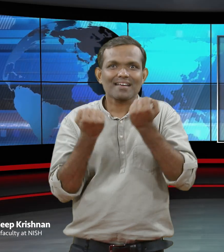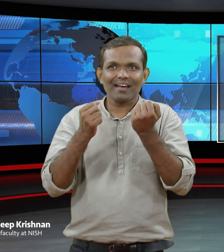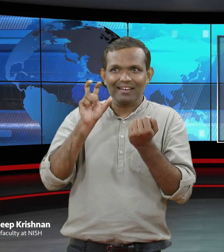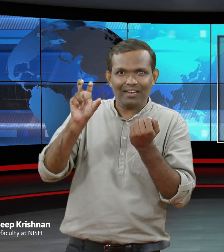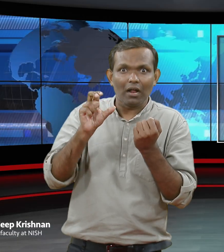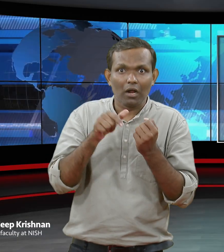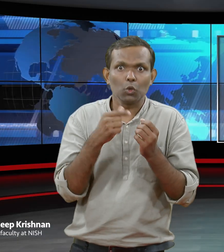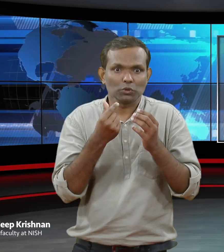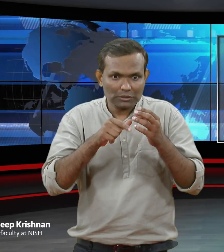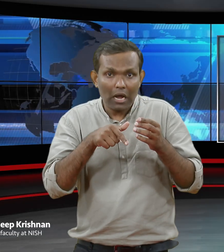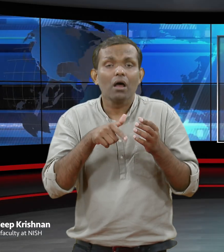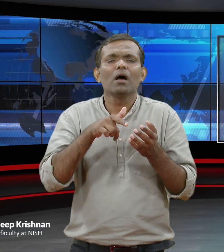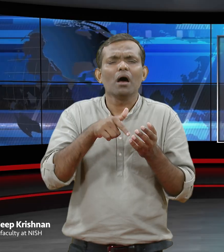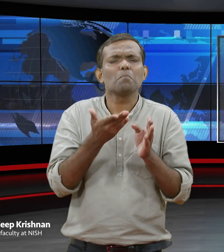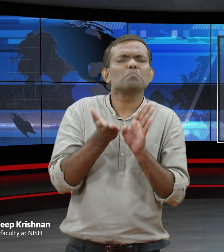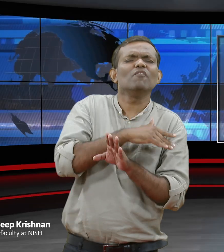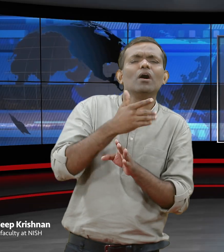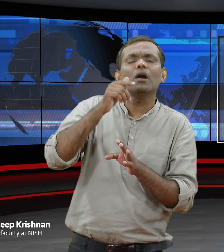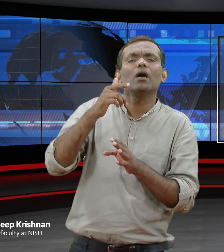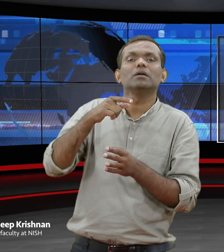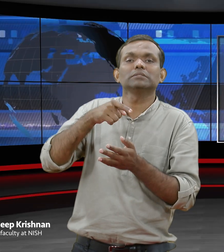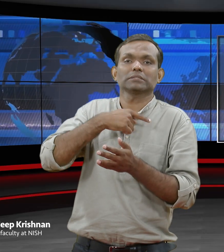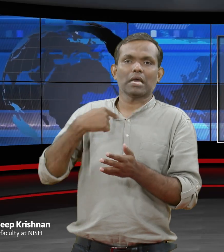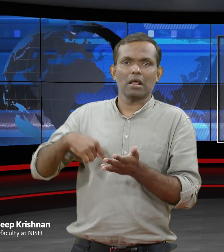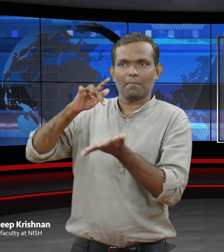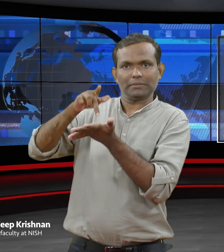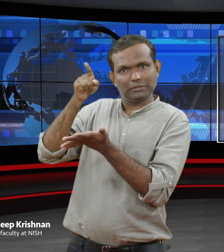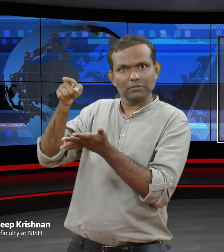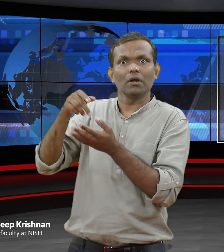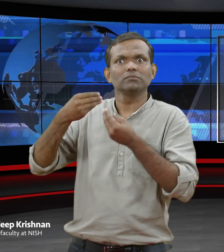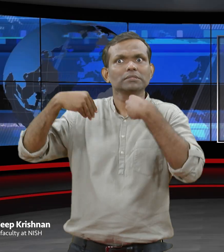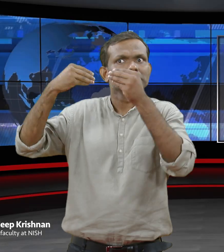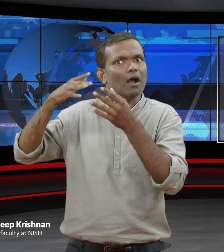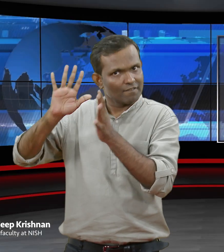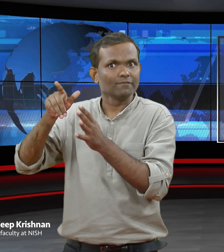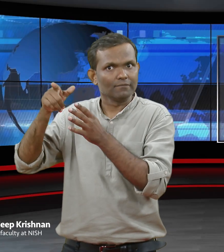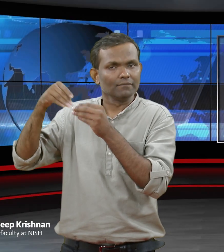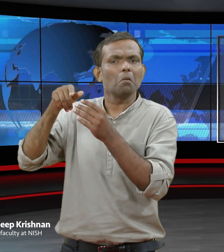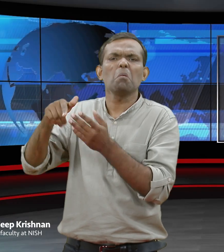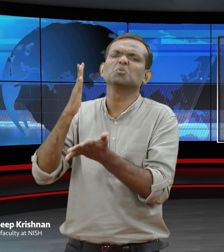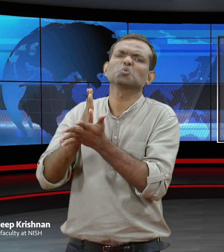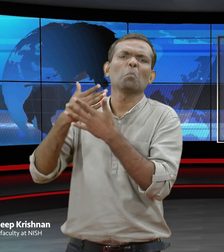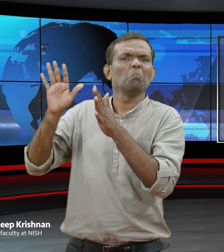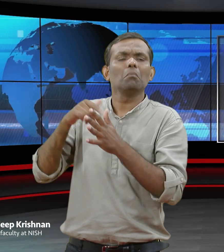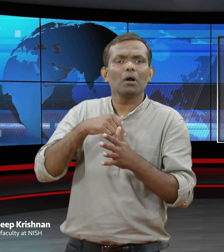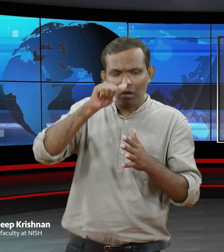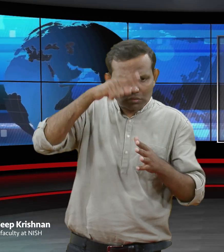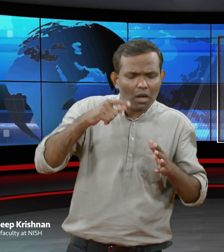is happening because China has reduced its exports of rare earths, which are important for technology like electric vehicles. The